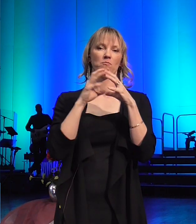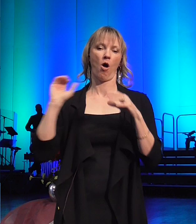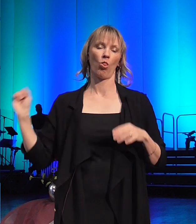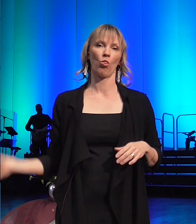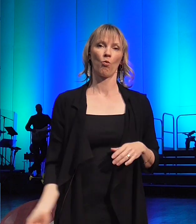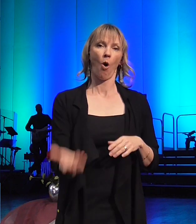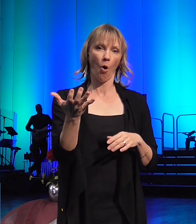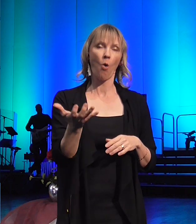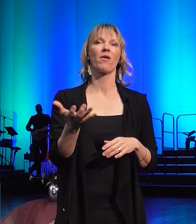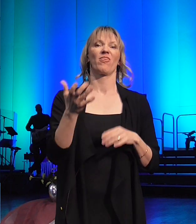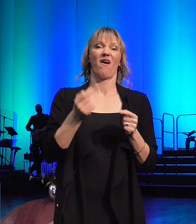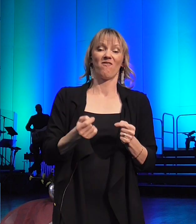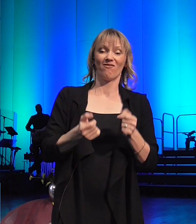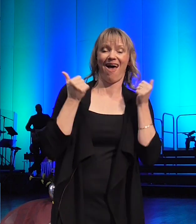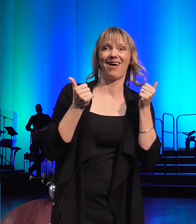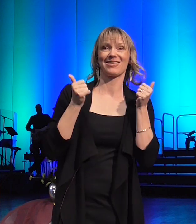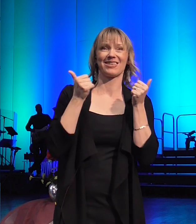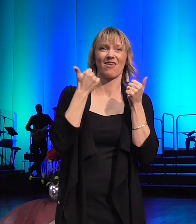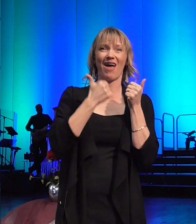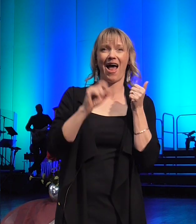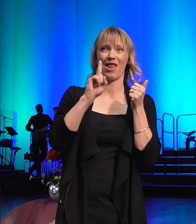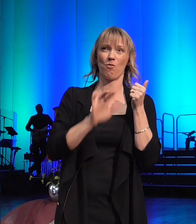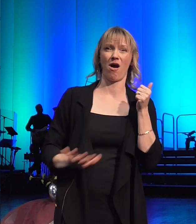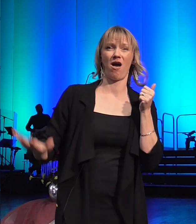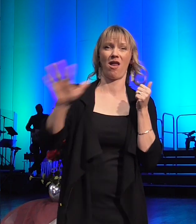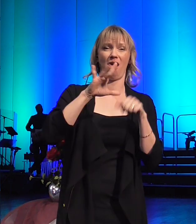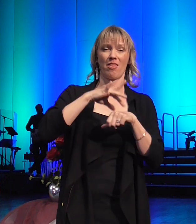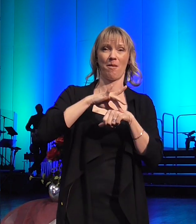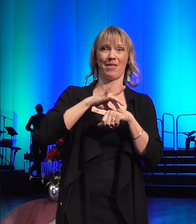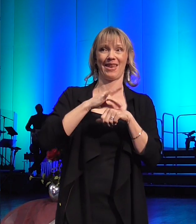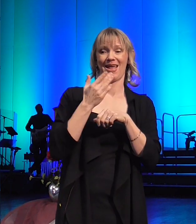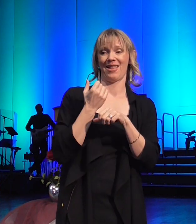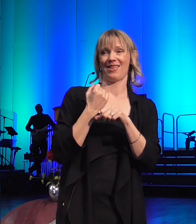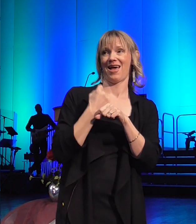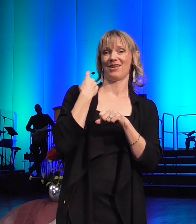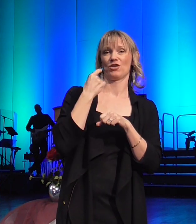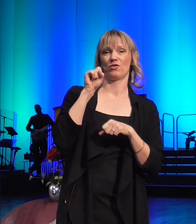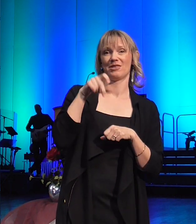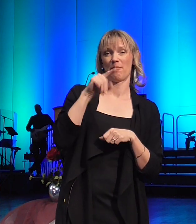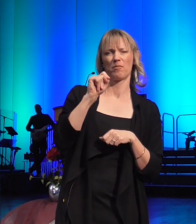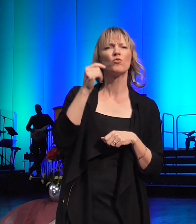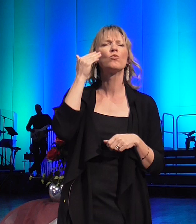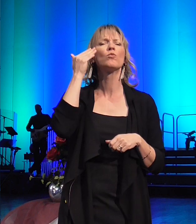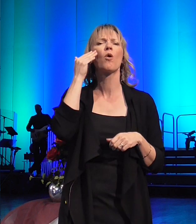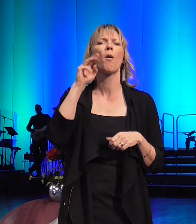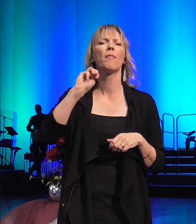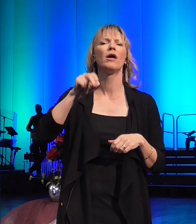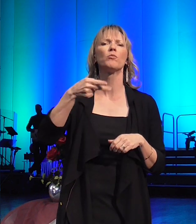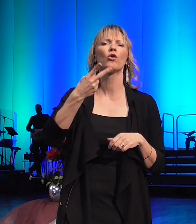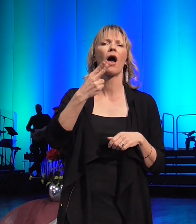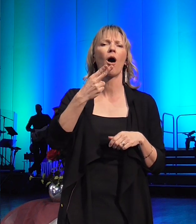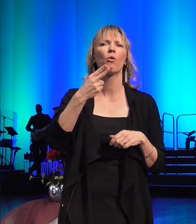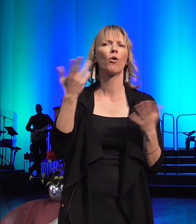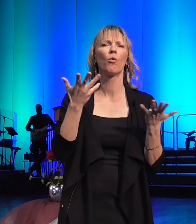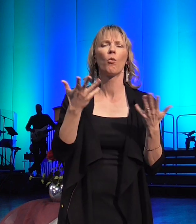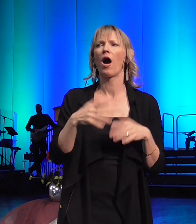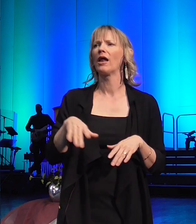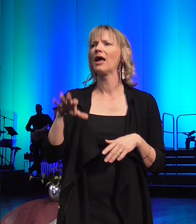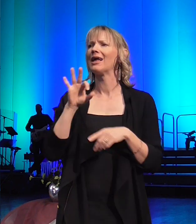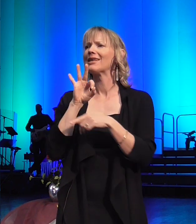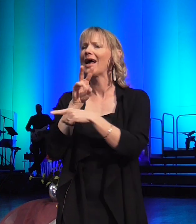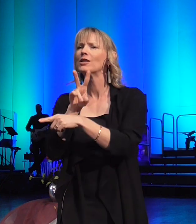the fastest of anybody on the planet last September. What miles per hour do you think she threw that ball?